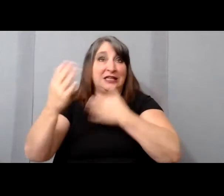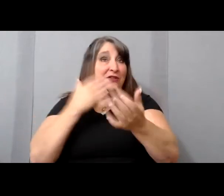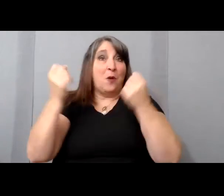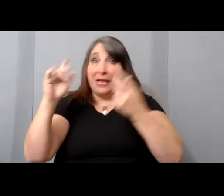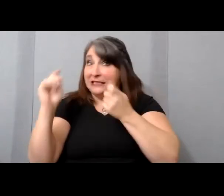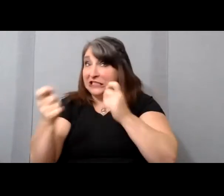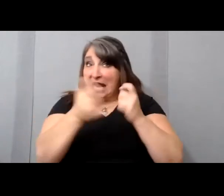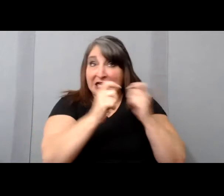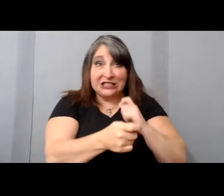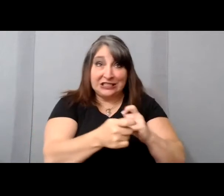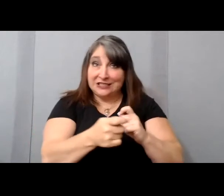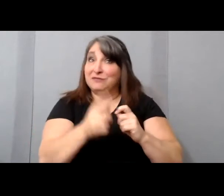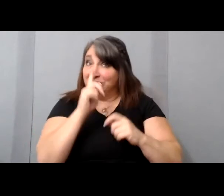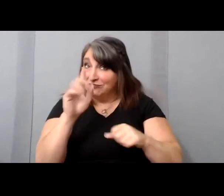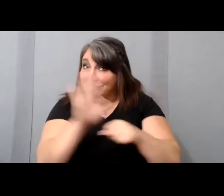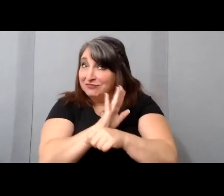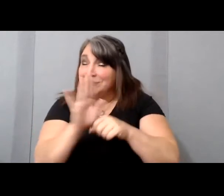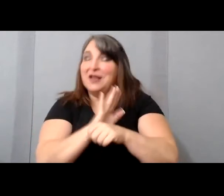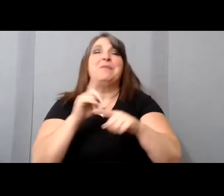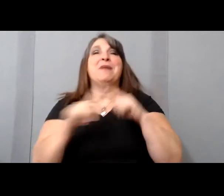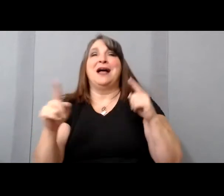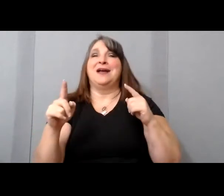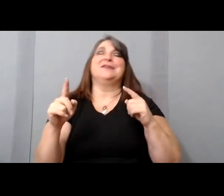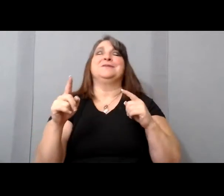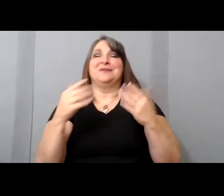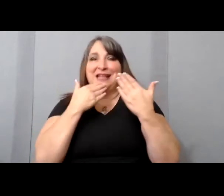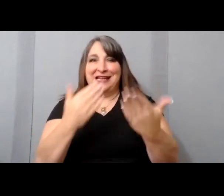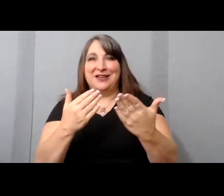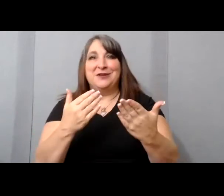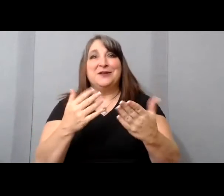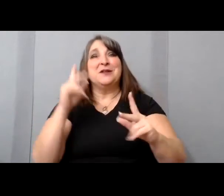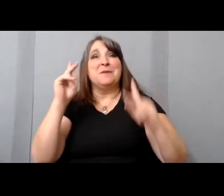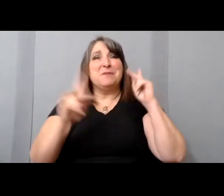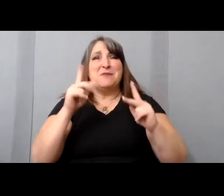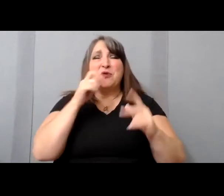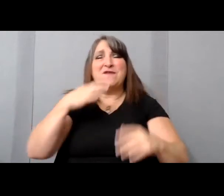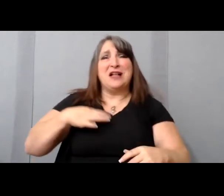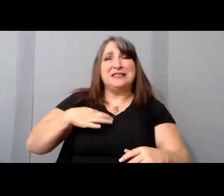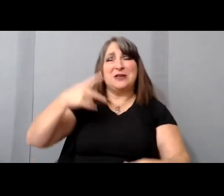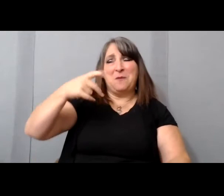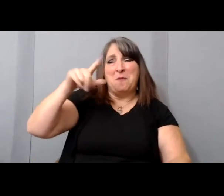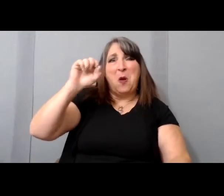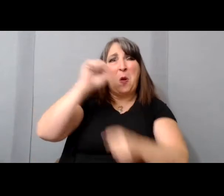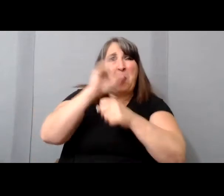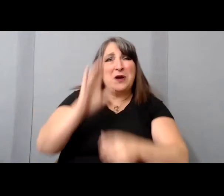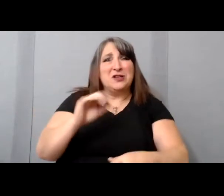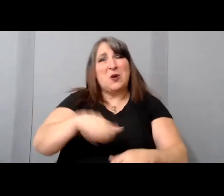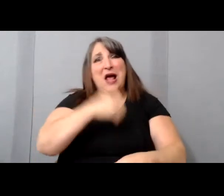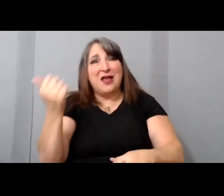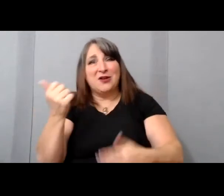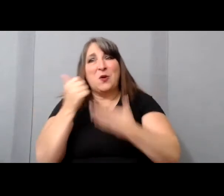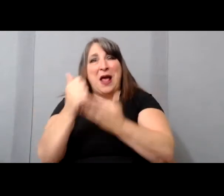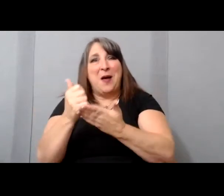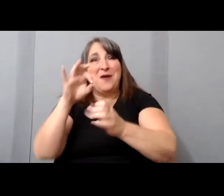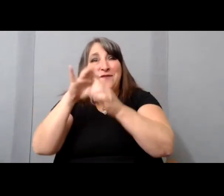this November. And for those of you in the audience that volunteered as poll workers or somehow else helped voters get to the polls,